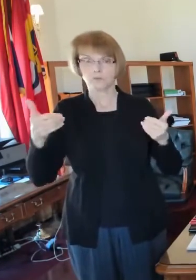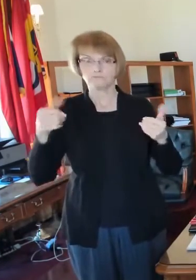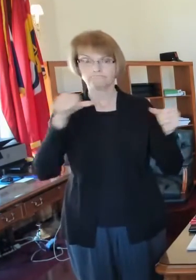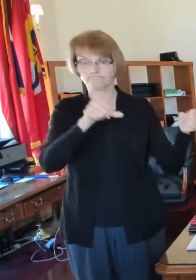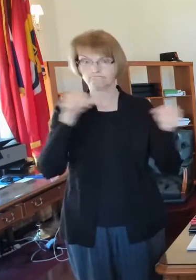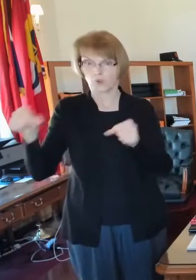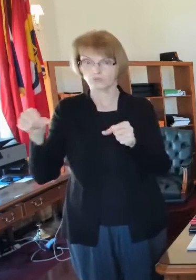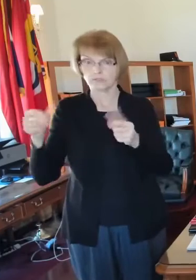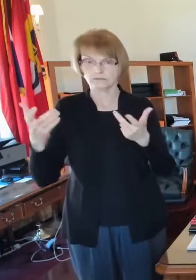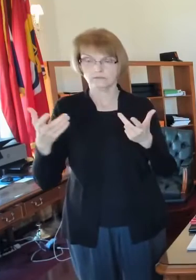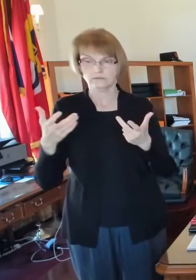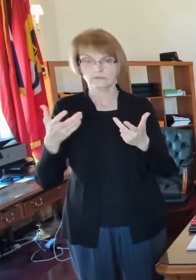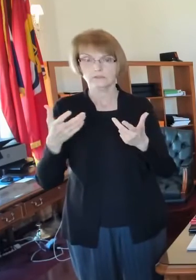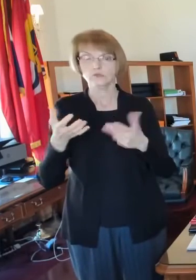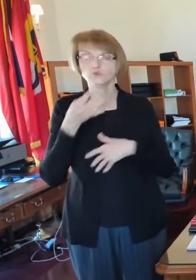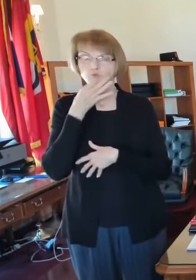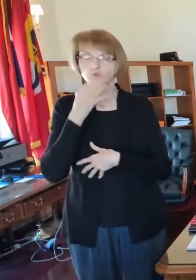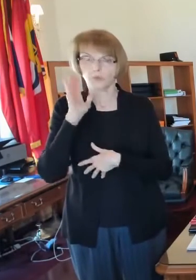bit. But